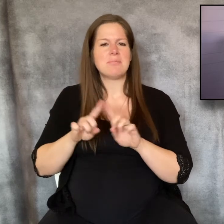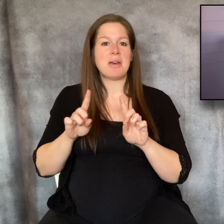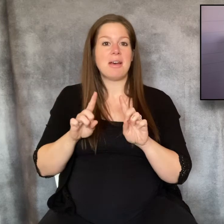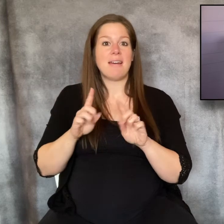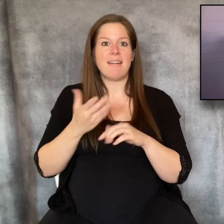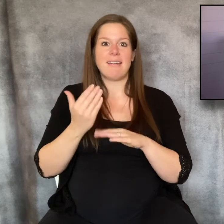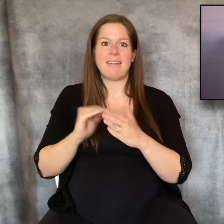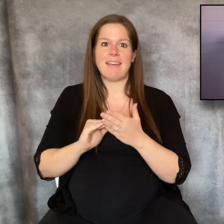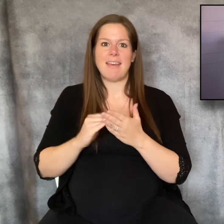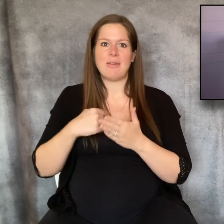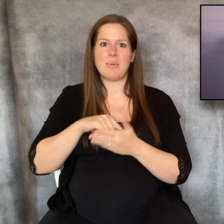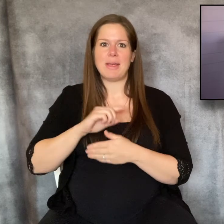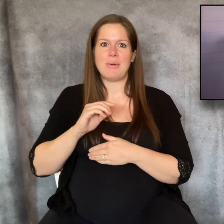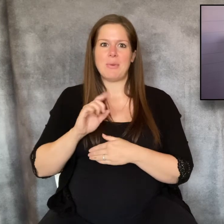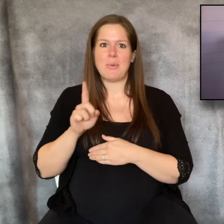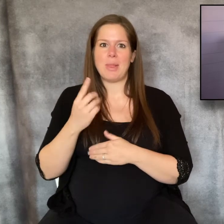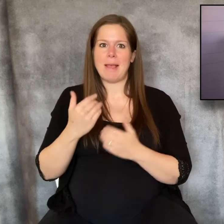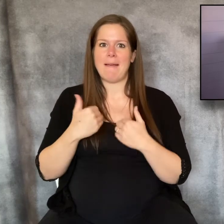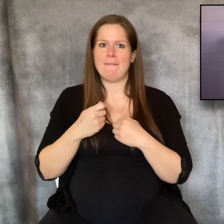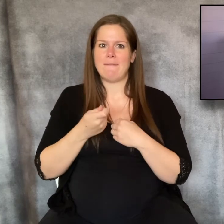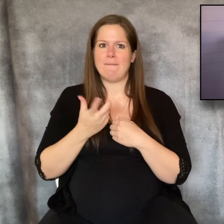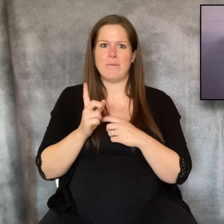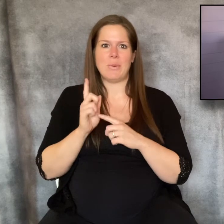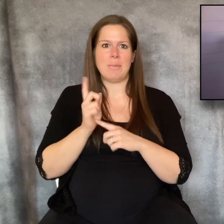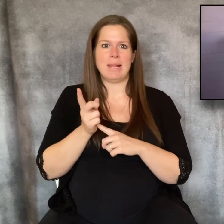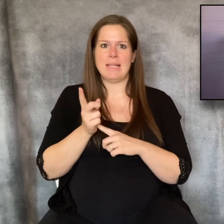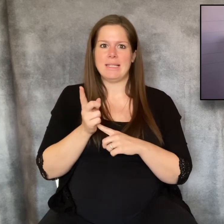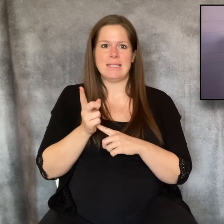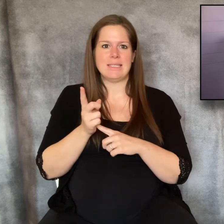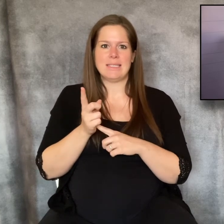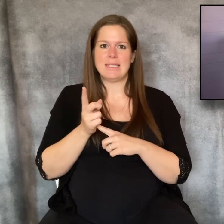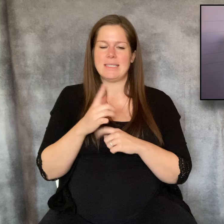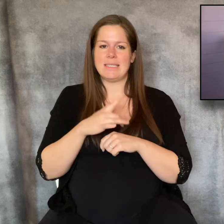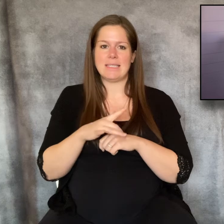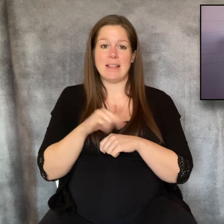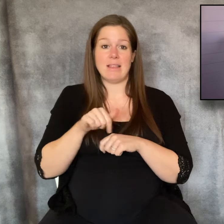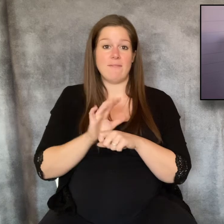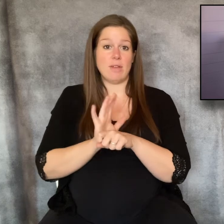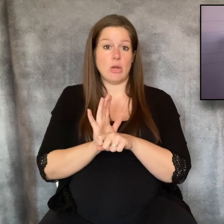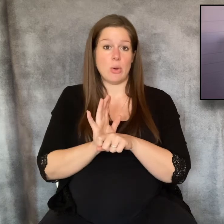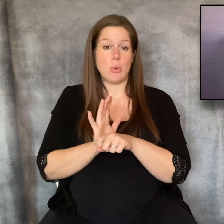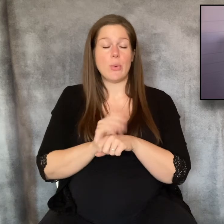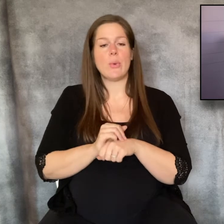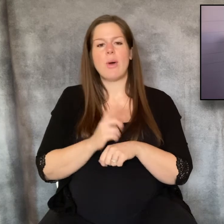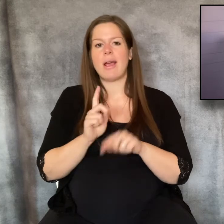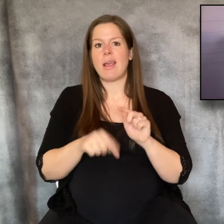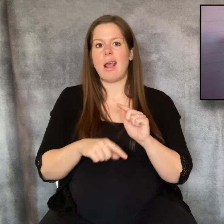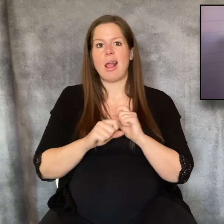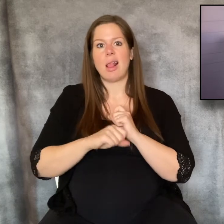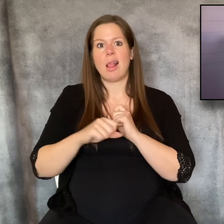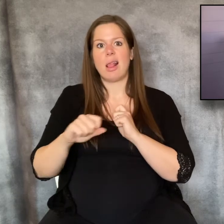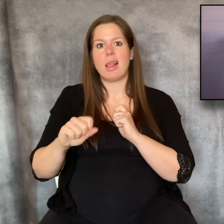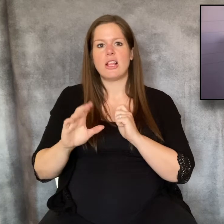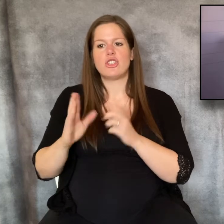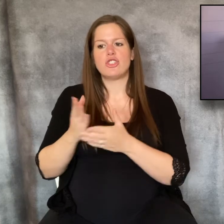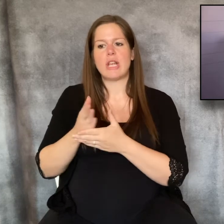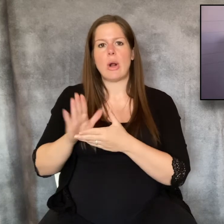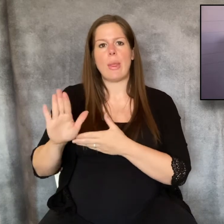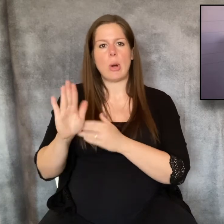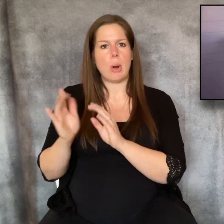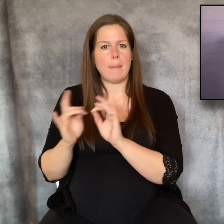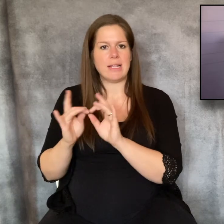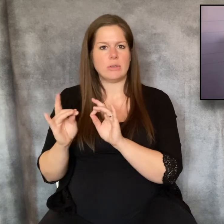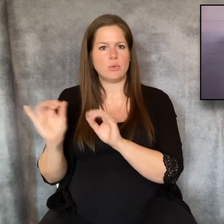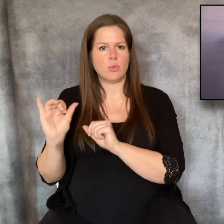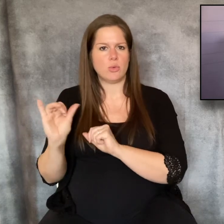we only have a few minutes, I'm not going to get an opportunity to kind of share what they're saying about this parable.